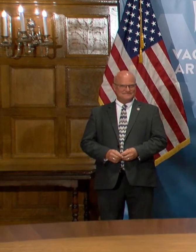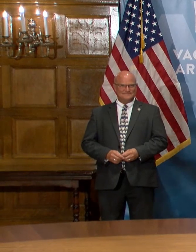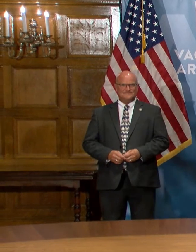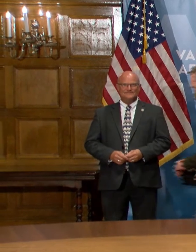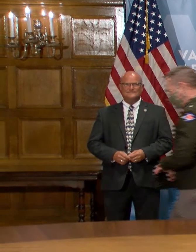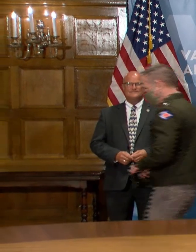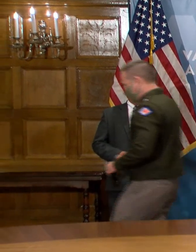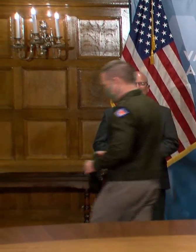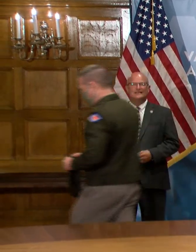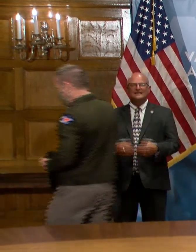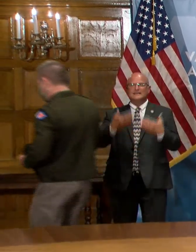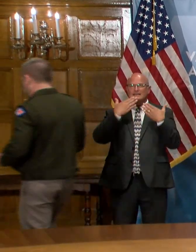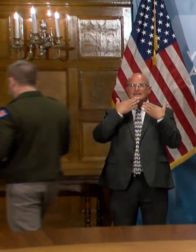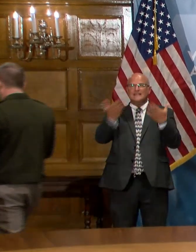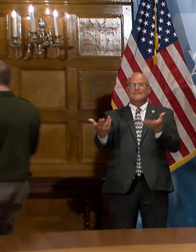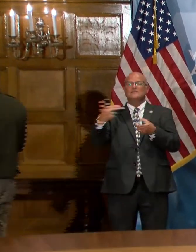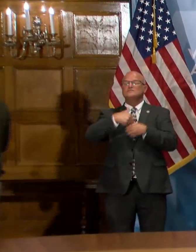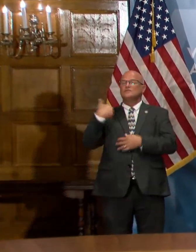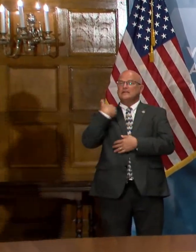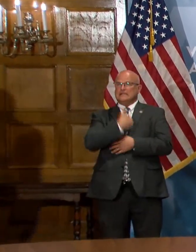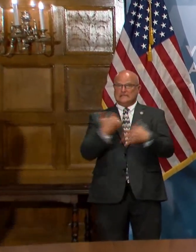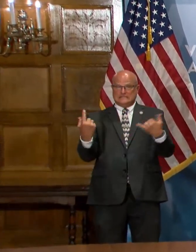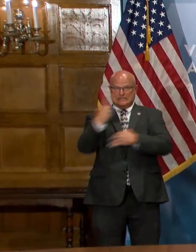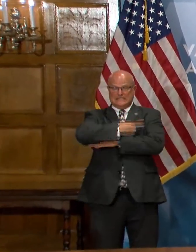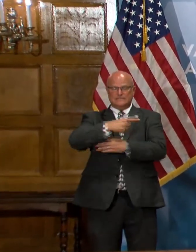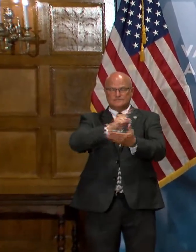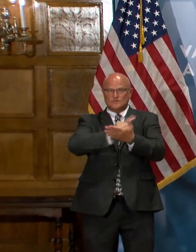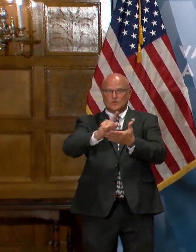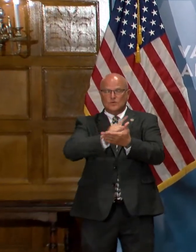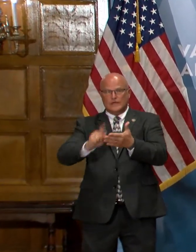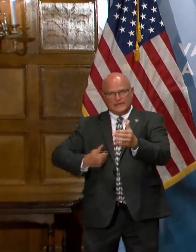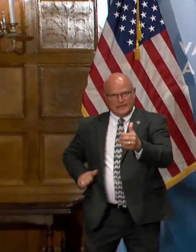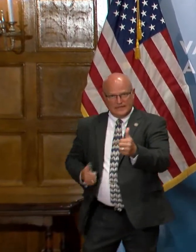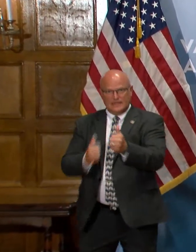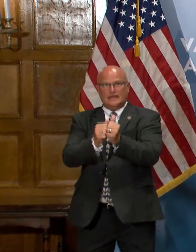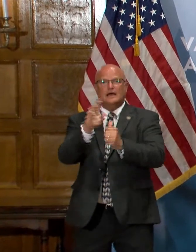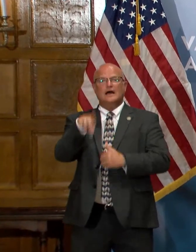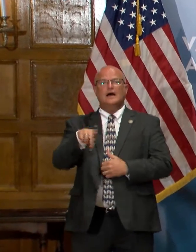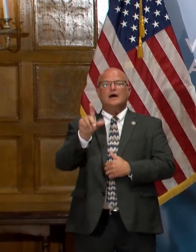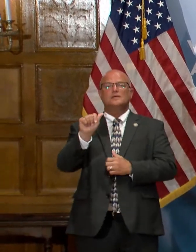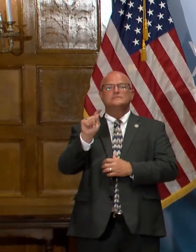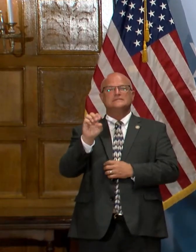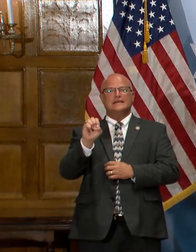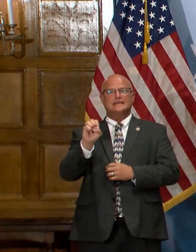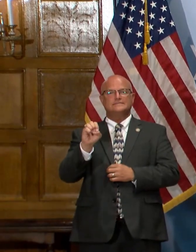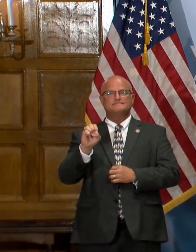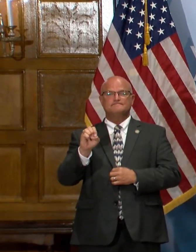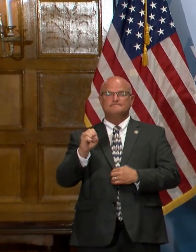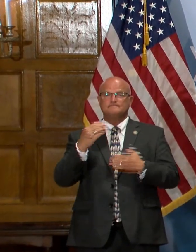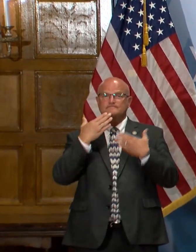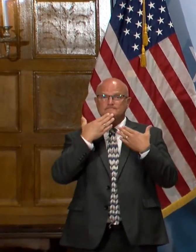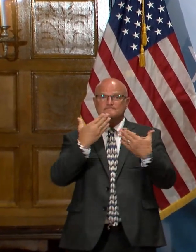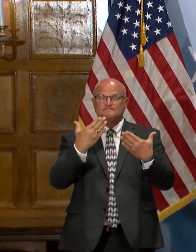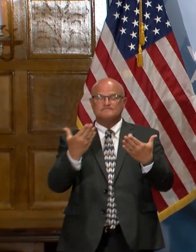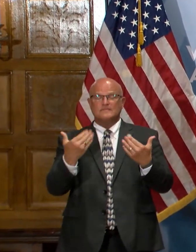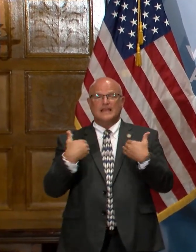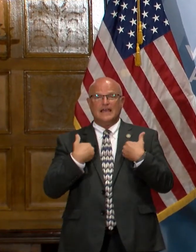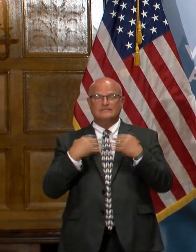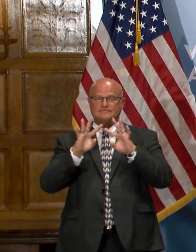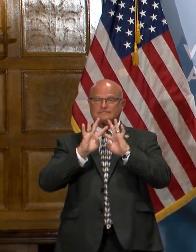Thank you for joining me for today's weekly update. I appreciate being joined